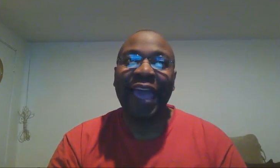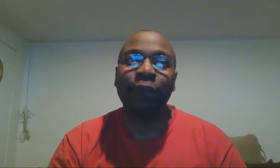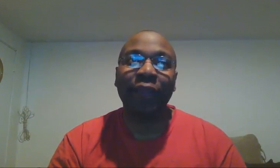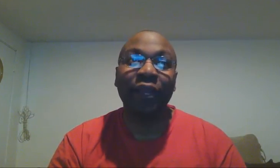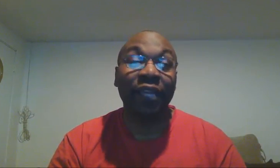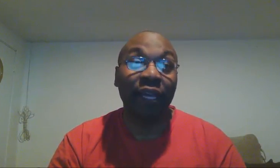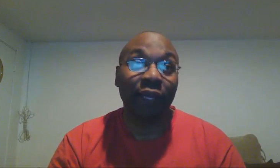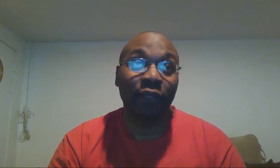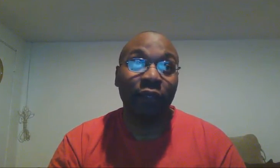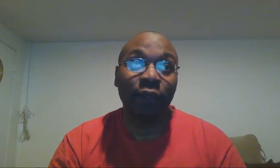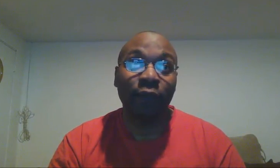been done.